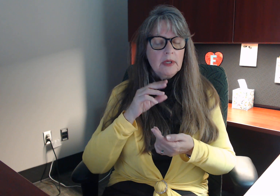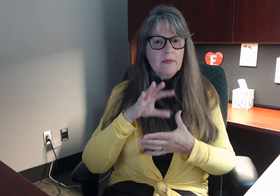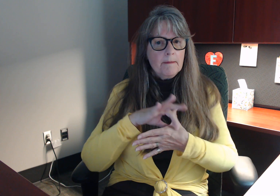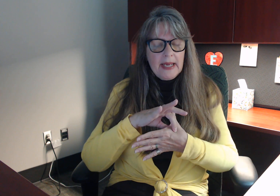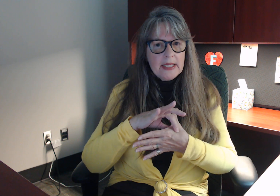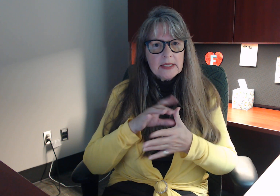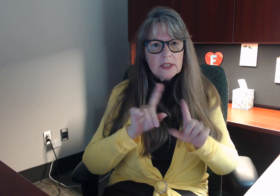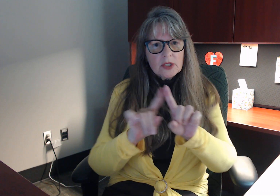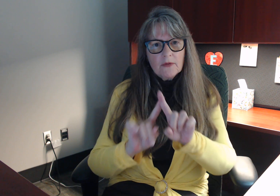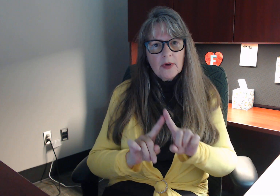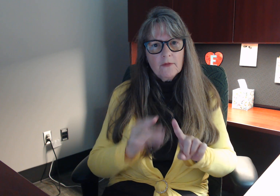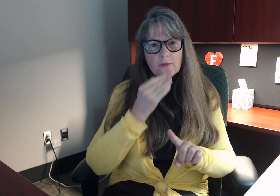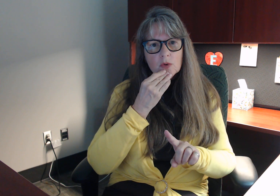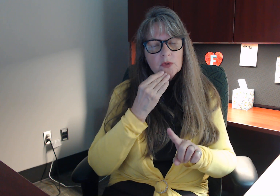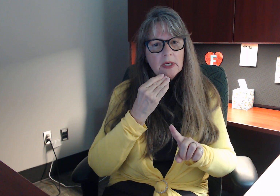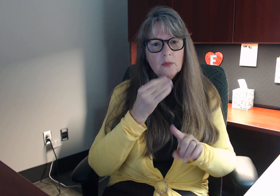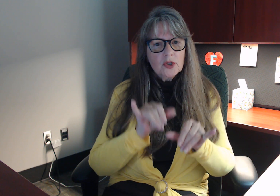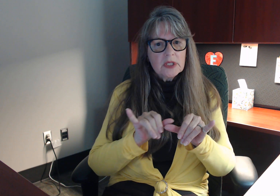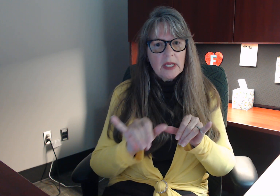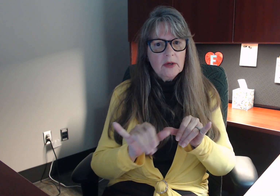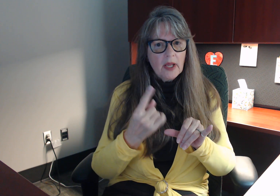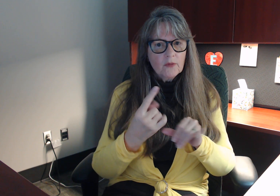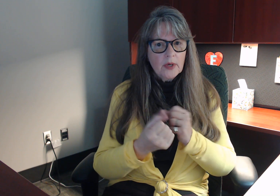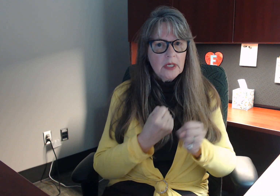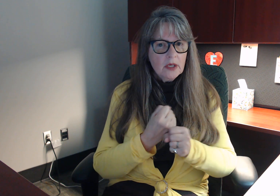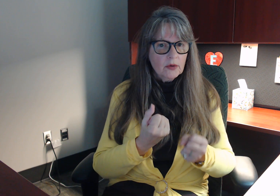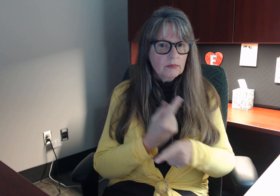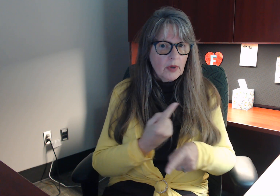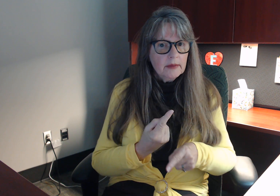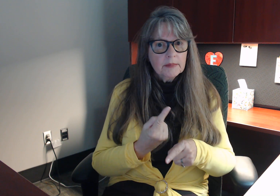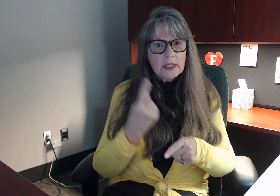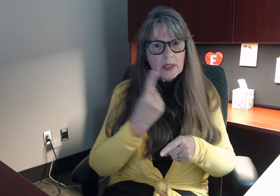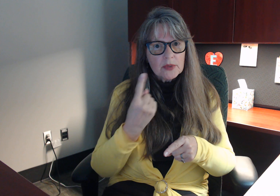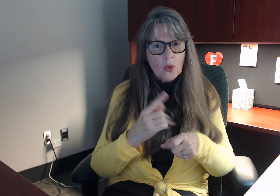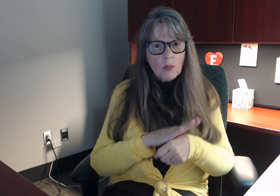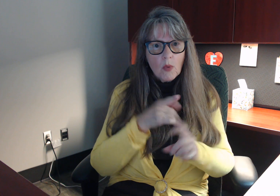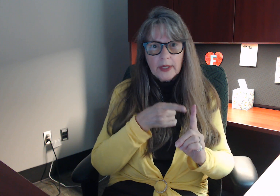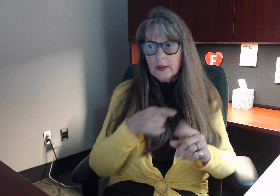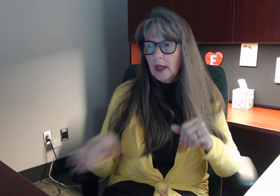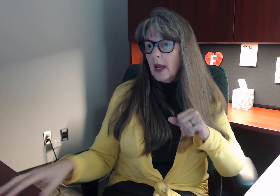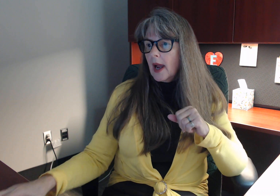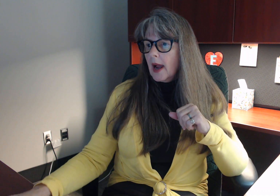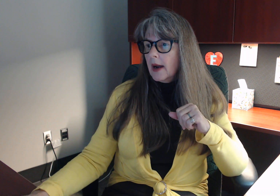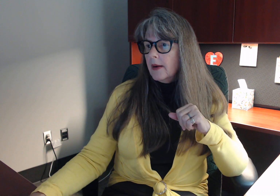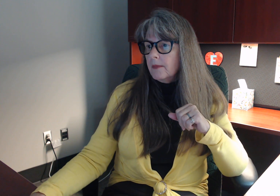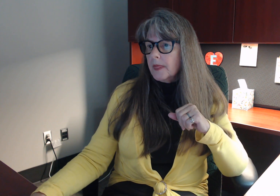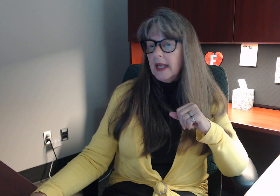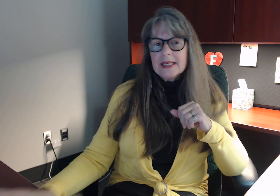even meat and just different foods, and it would just stay there like for a year, right? Because that was the whole point. And it